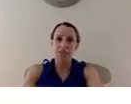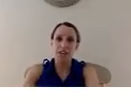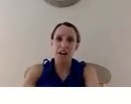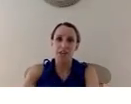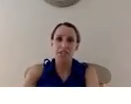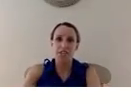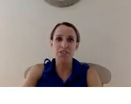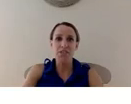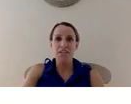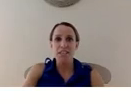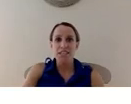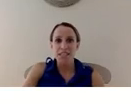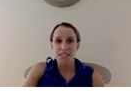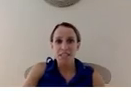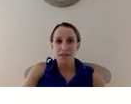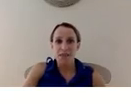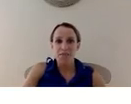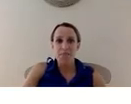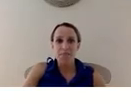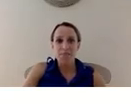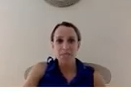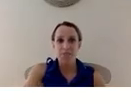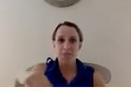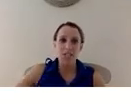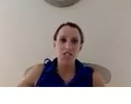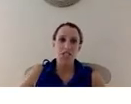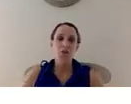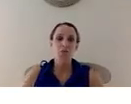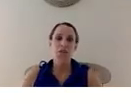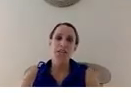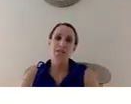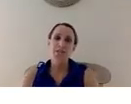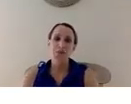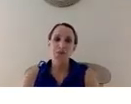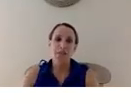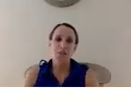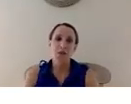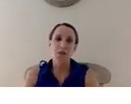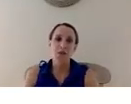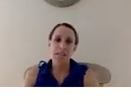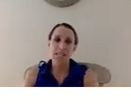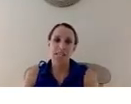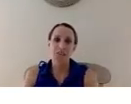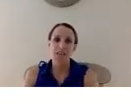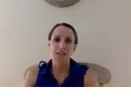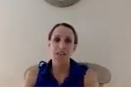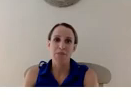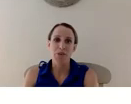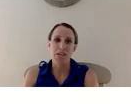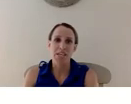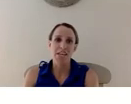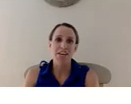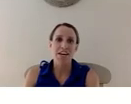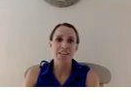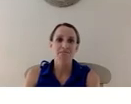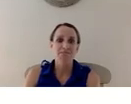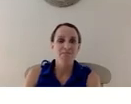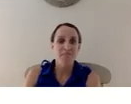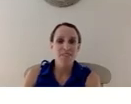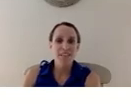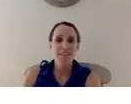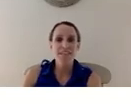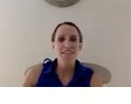that i'm going to read off to you this is from mr mangino really informative and well presented great job lauren and kira